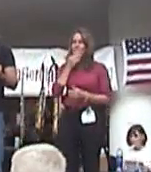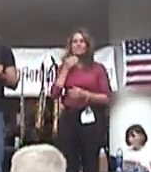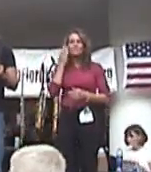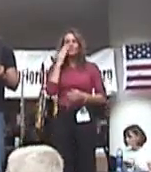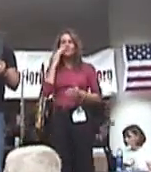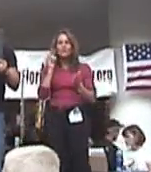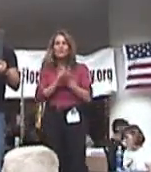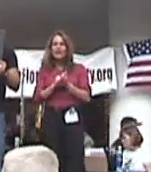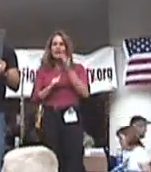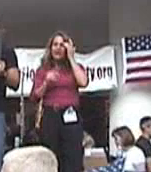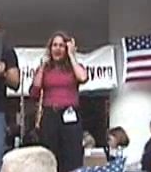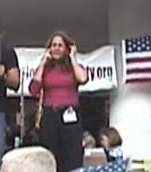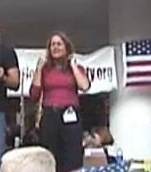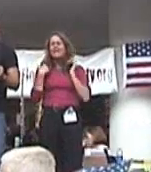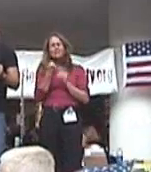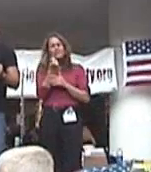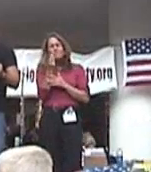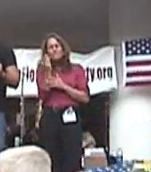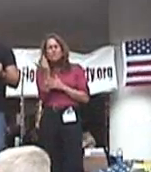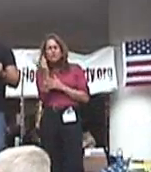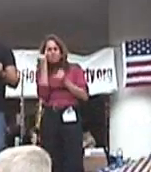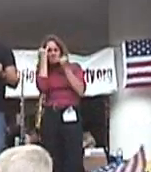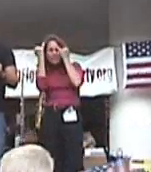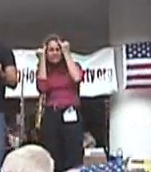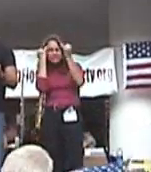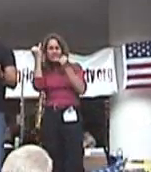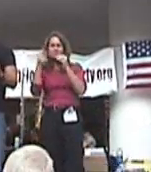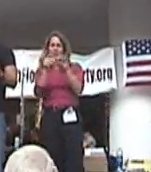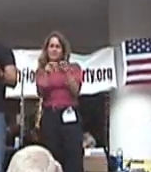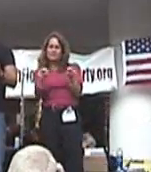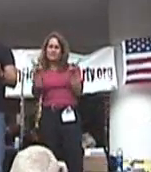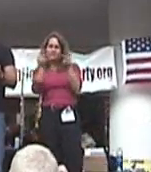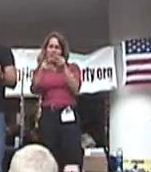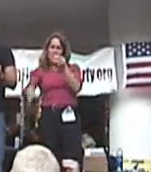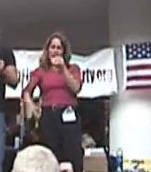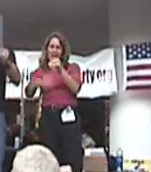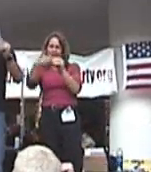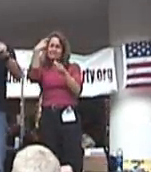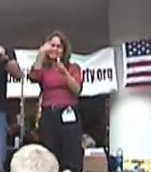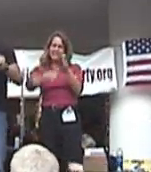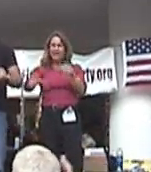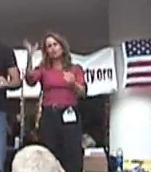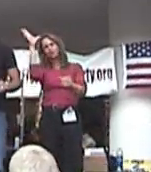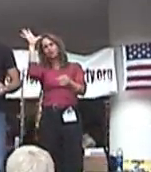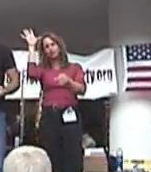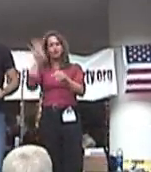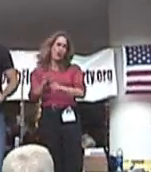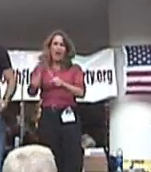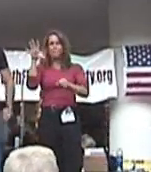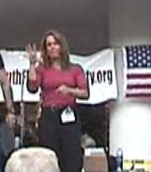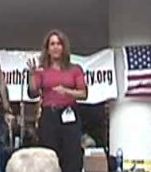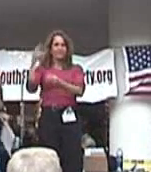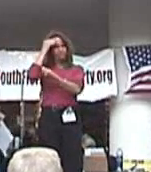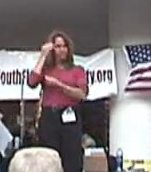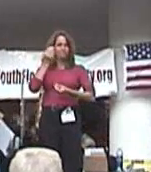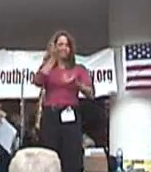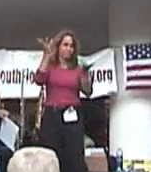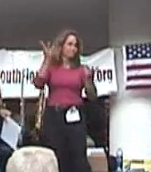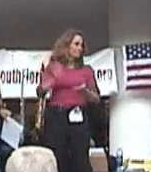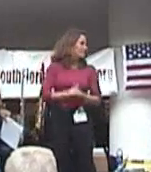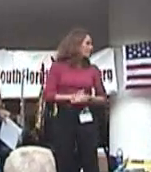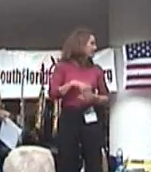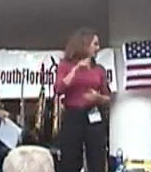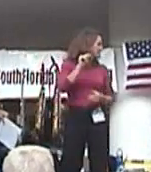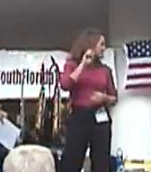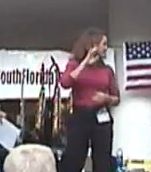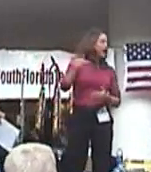I think he has a few thoughts on this value-added tax crap that he wants to inform us on. Mr. Terry,